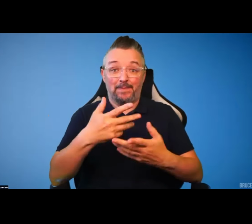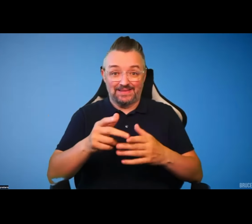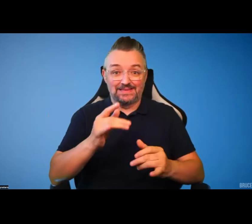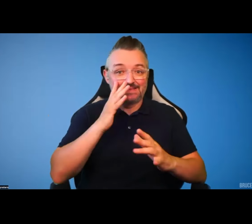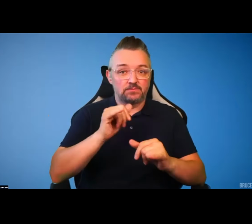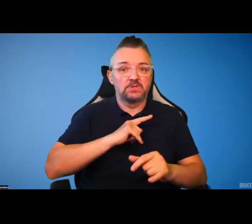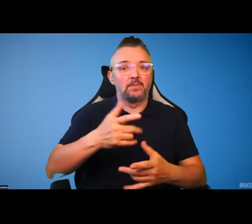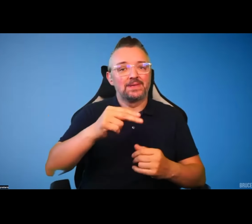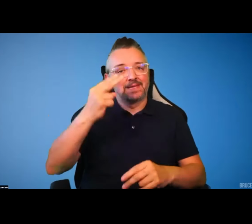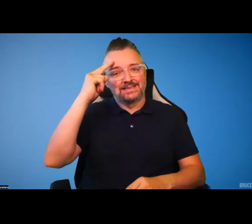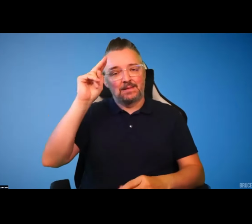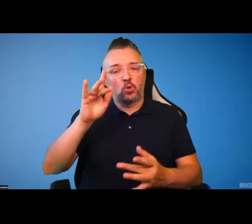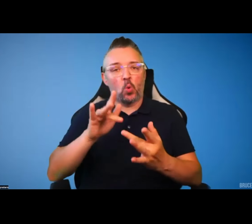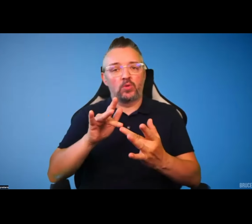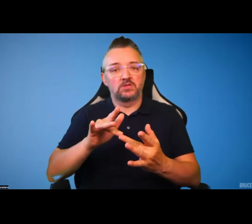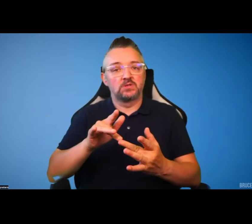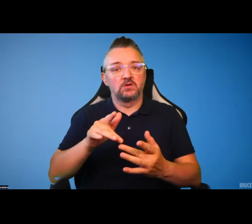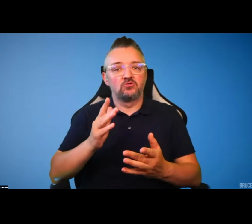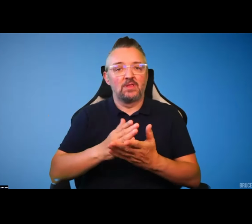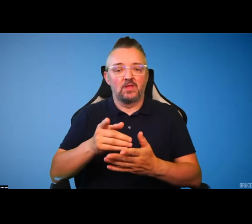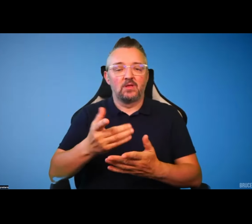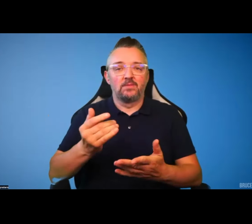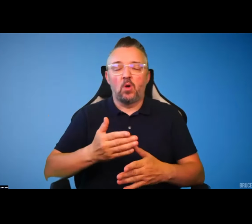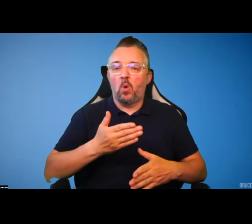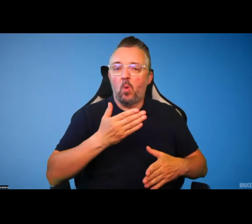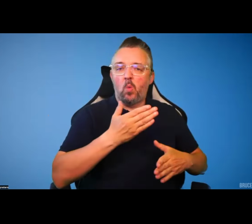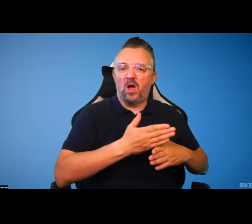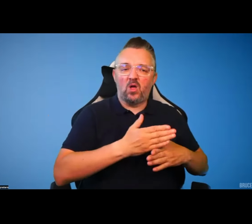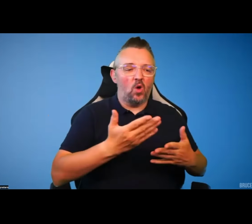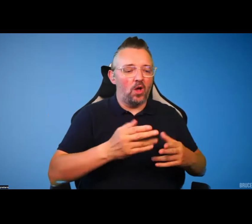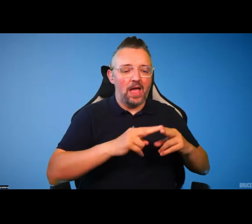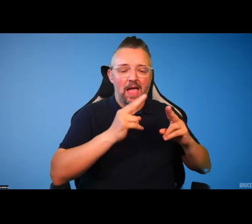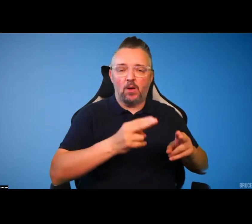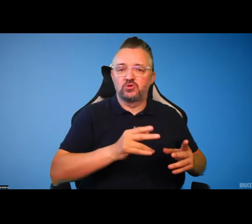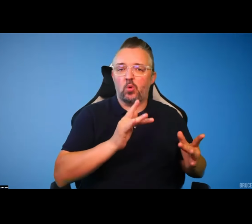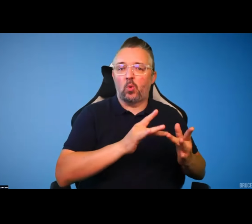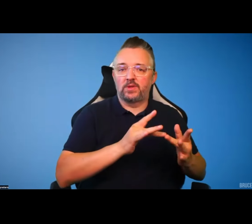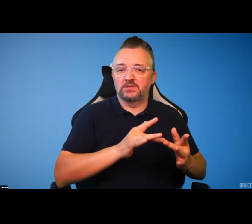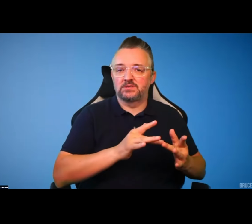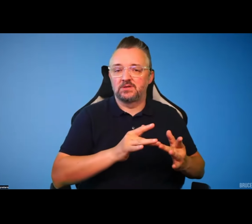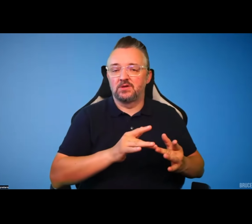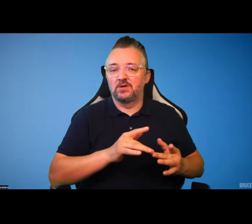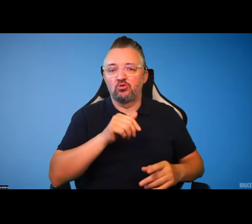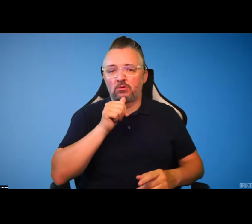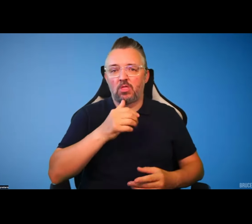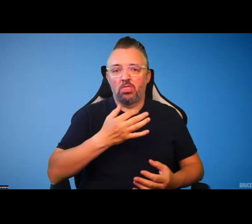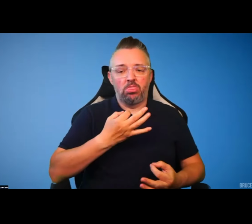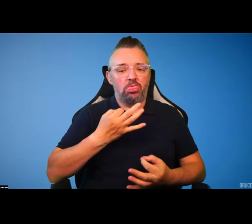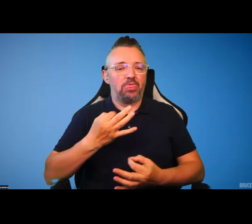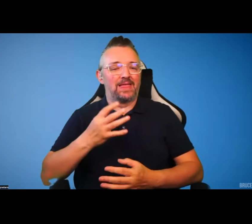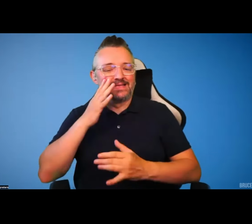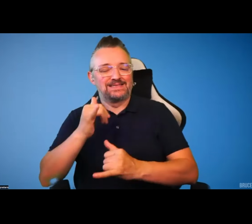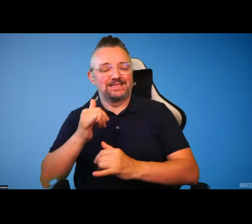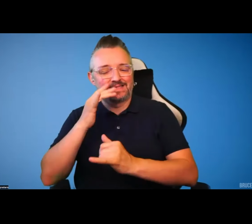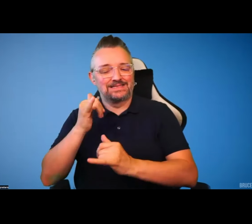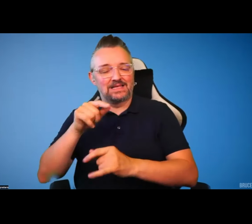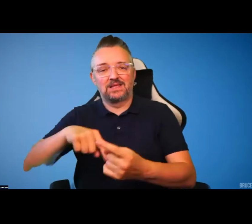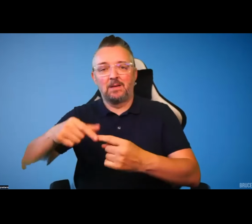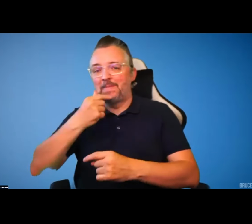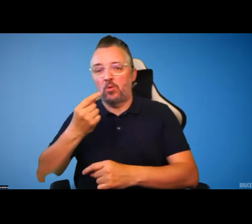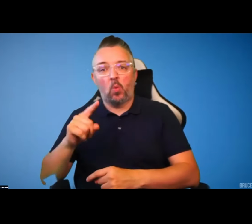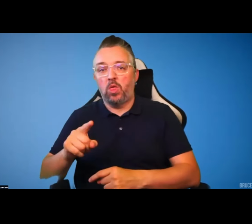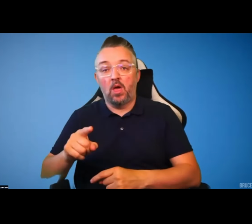but primarily as household or workplace contacts. So it's not because of a bias in who's being tested that this group